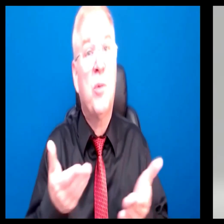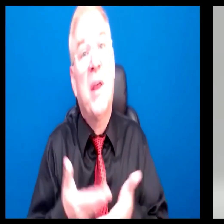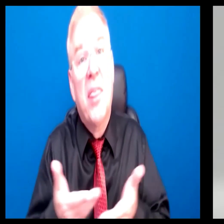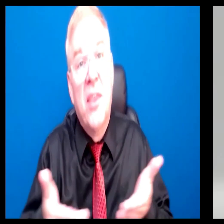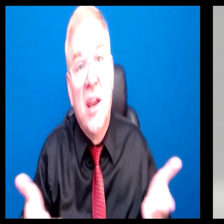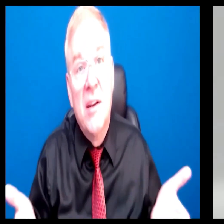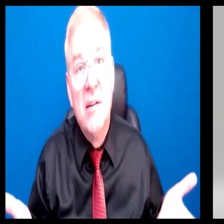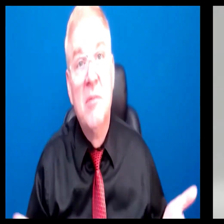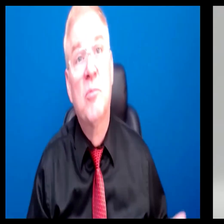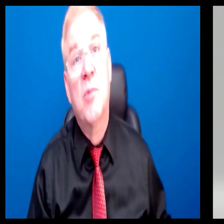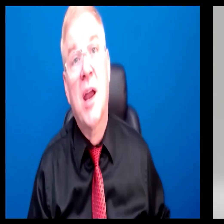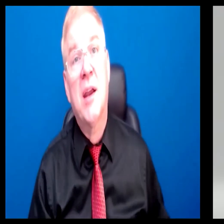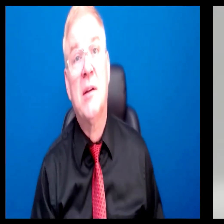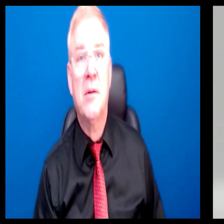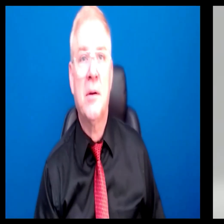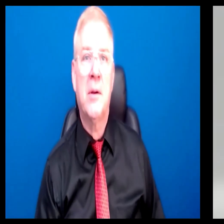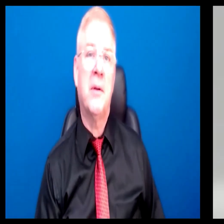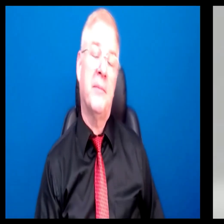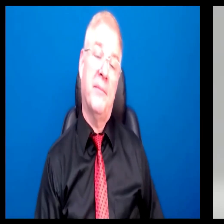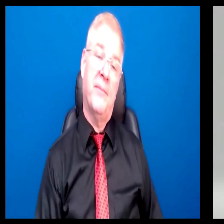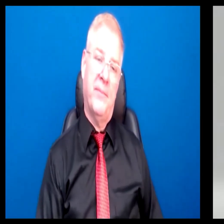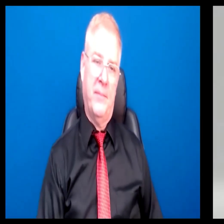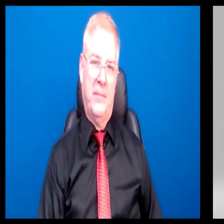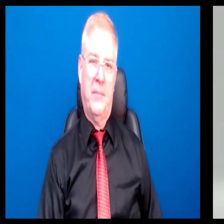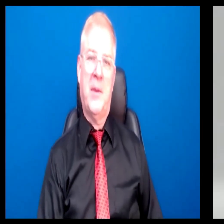Item could be a thing, right?